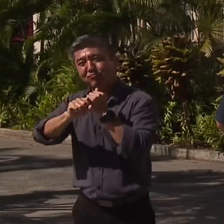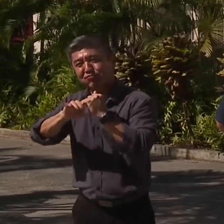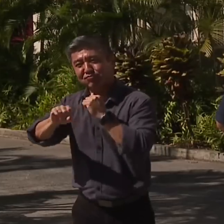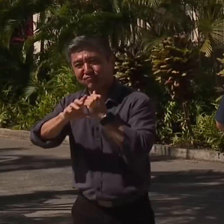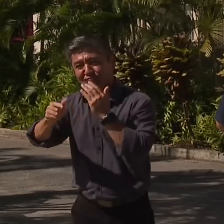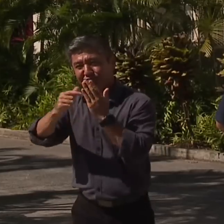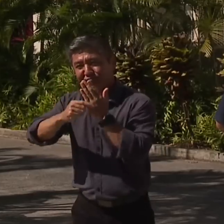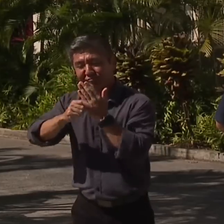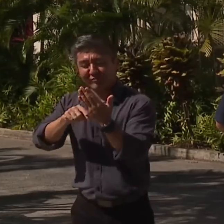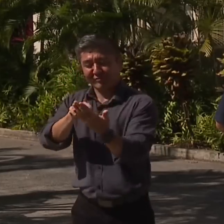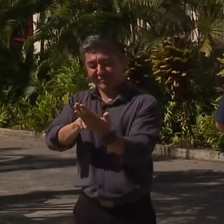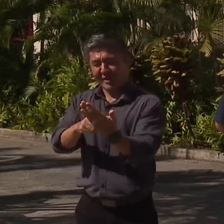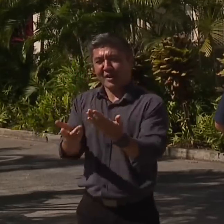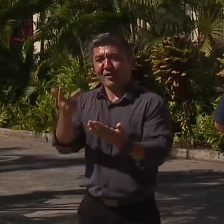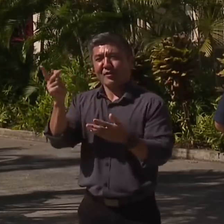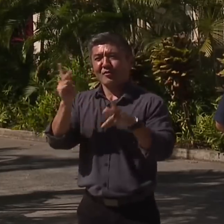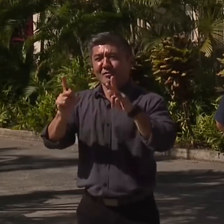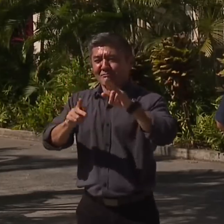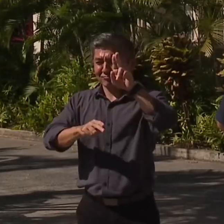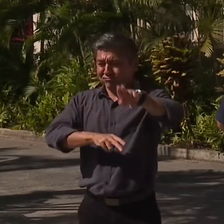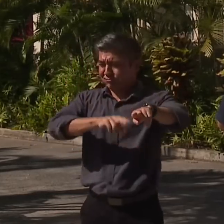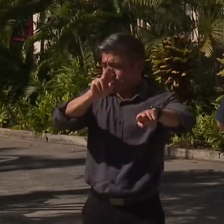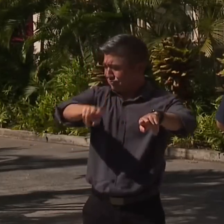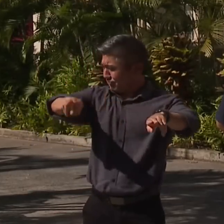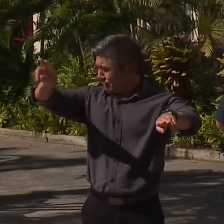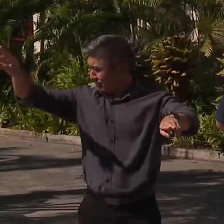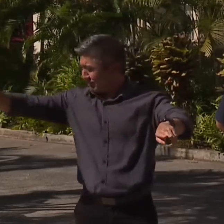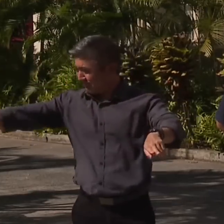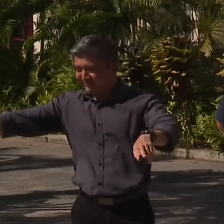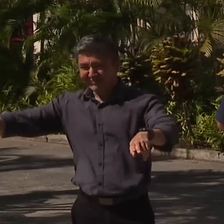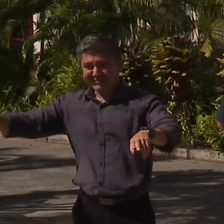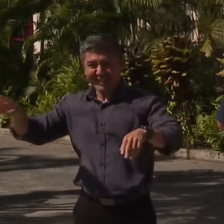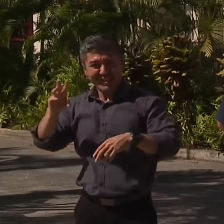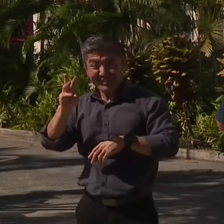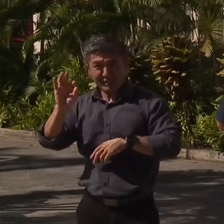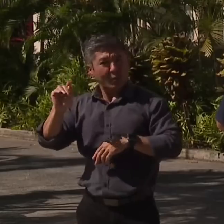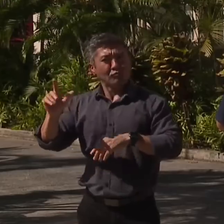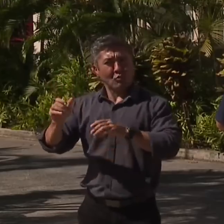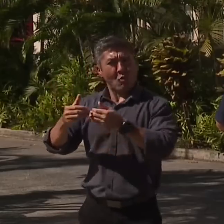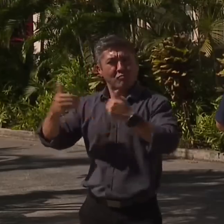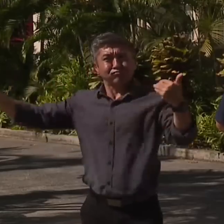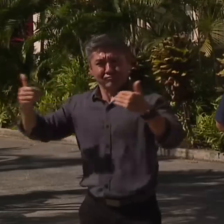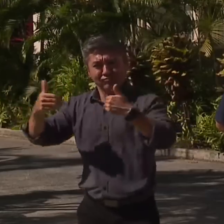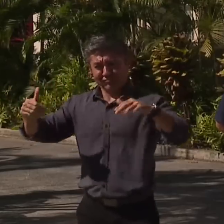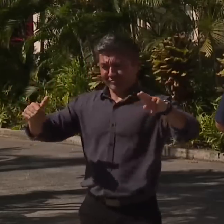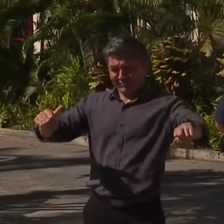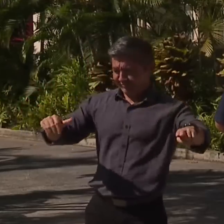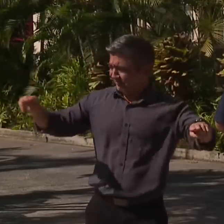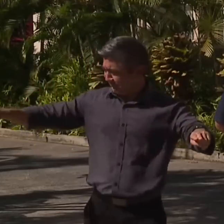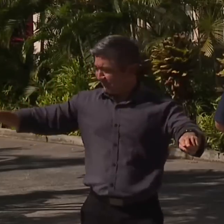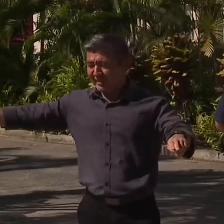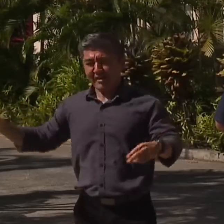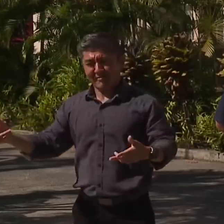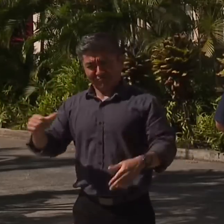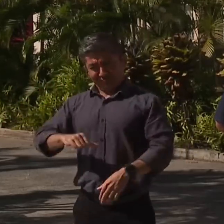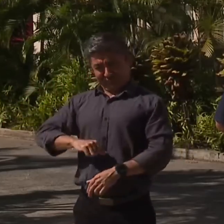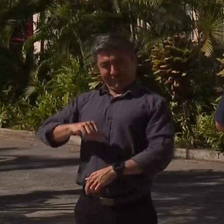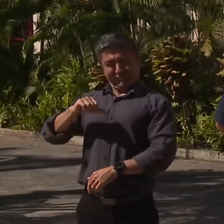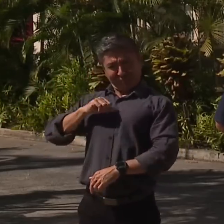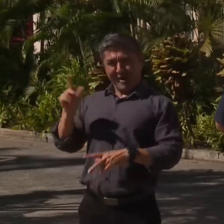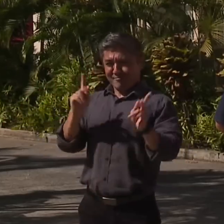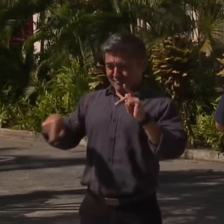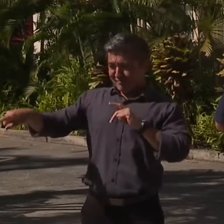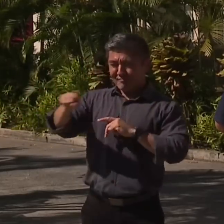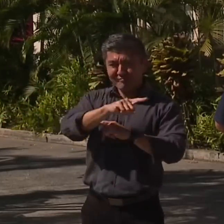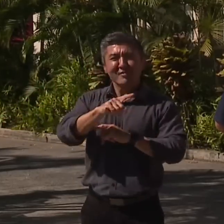lying on the beach at Ala Moana Beach Park, all spread apart, more than 6 feet, you know, I was very proud of the fact that people are trying to